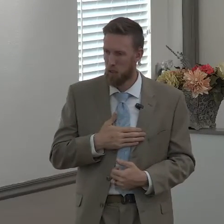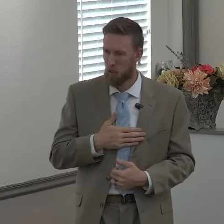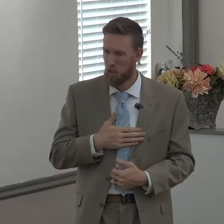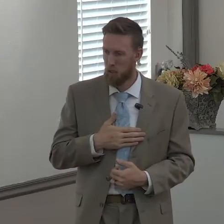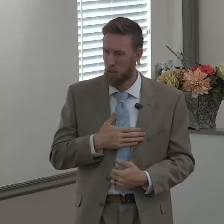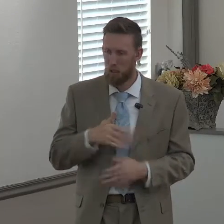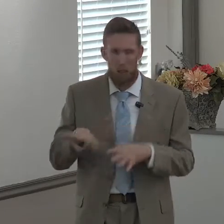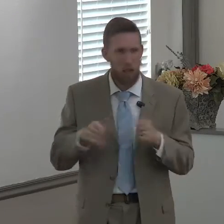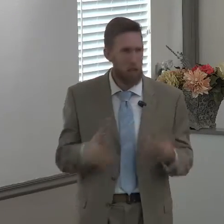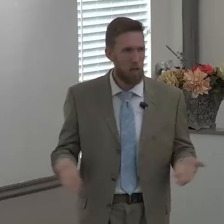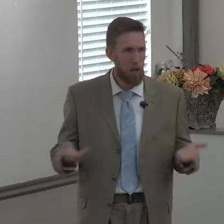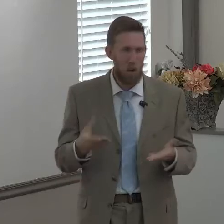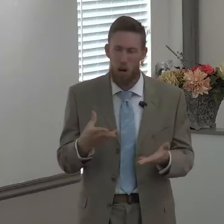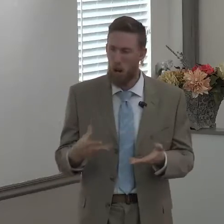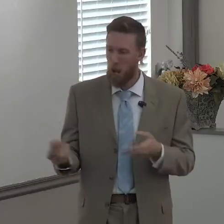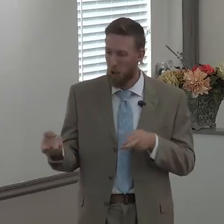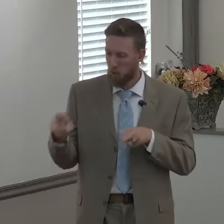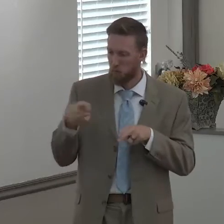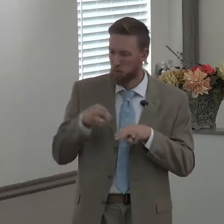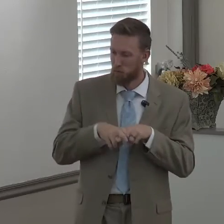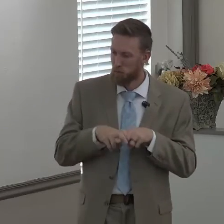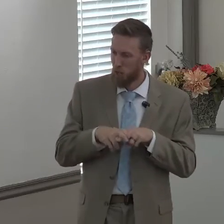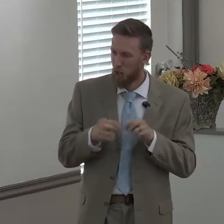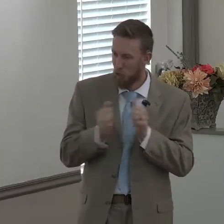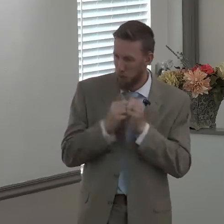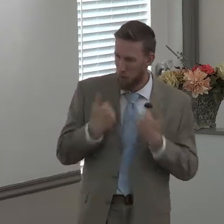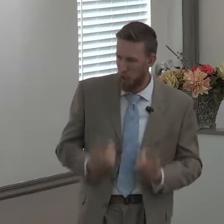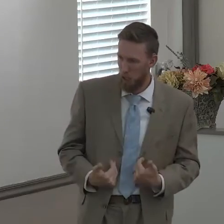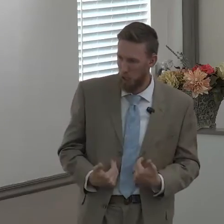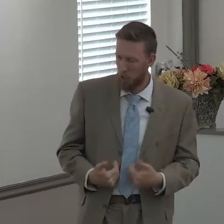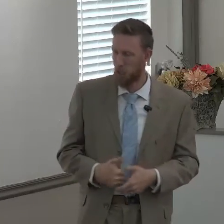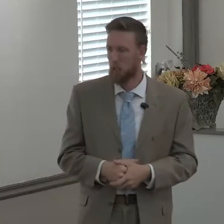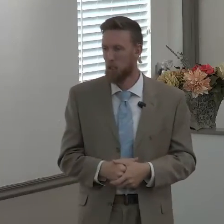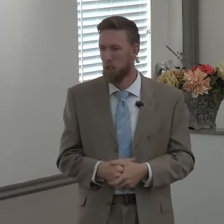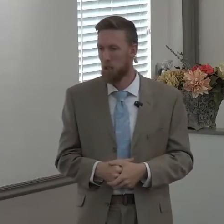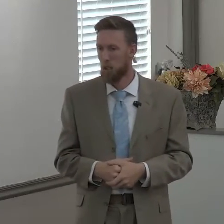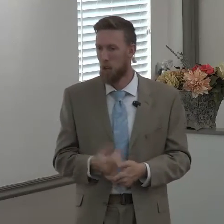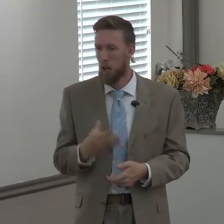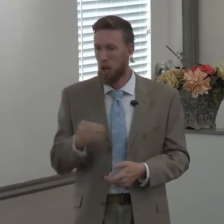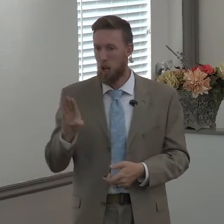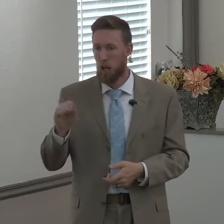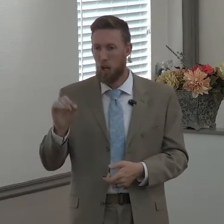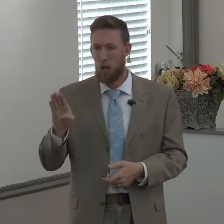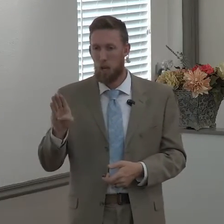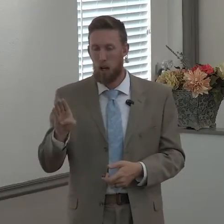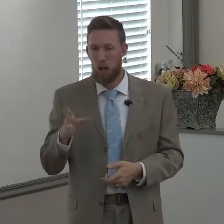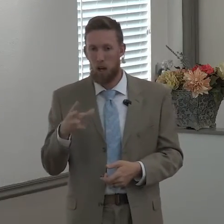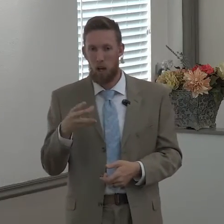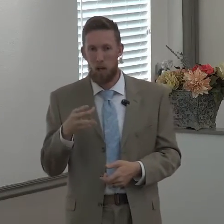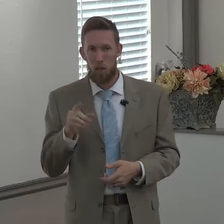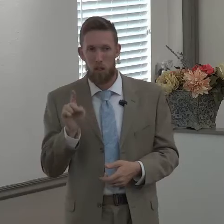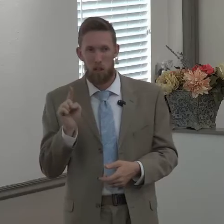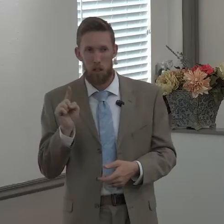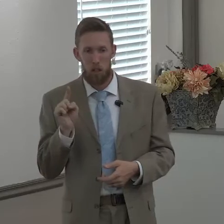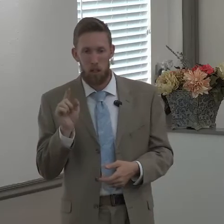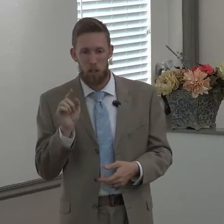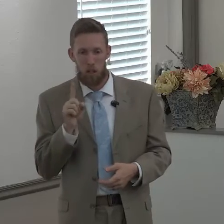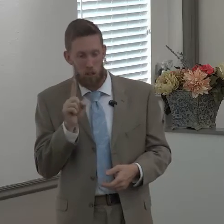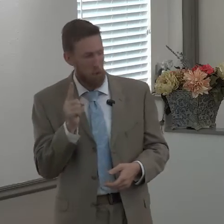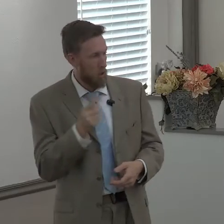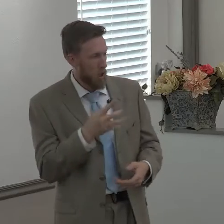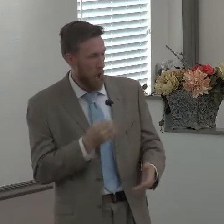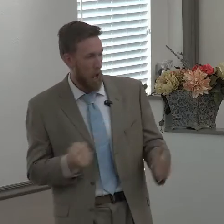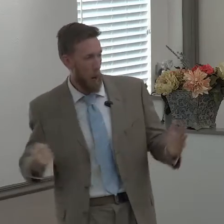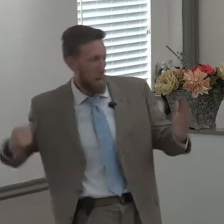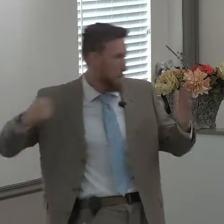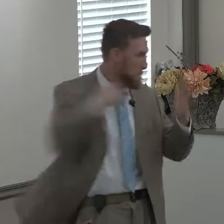and he said, Bob, listen, come with me. Come with me. Come out of the bar. Come on.